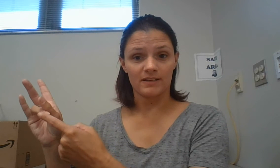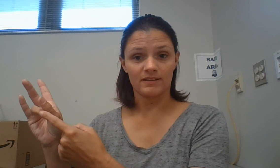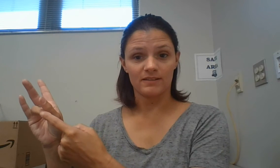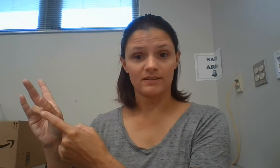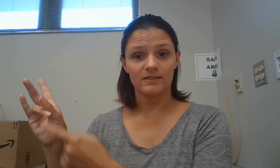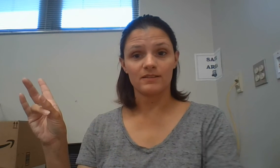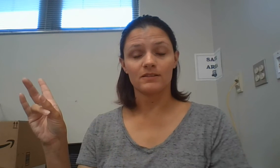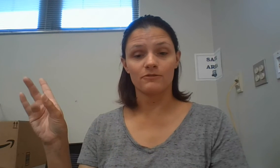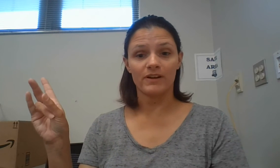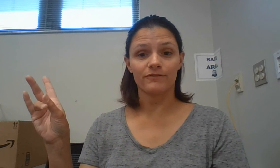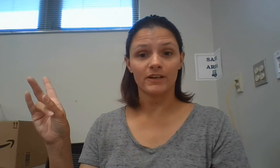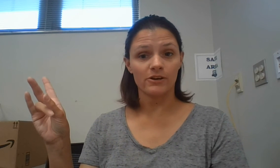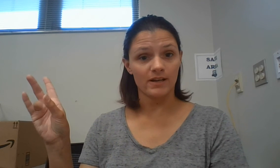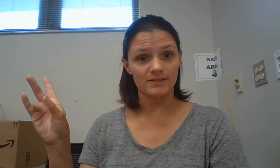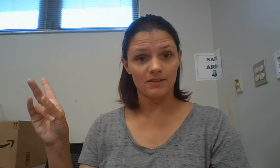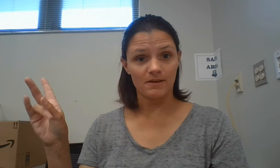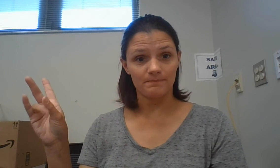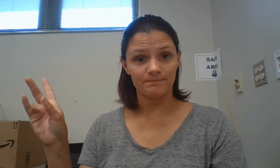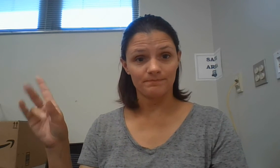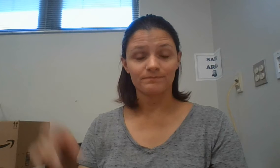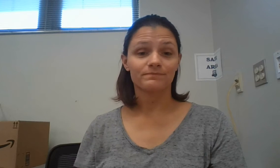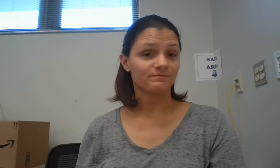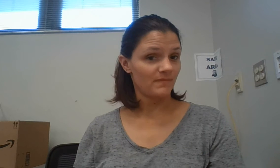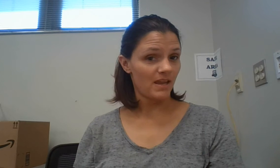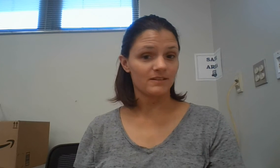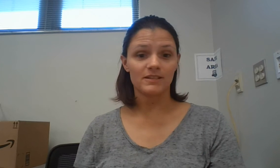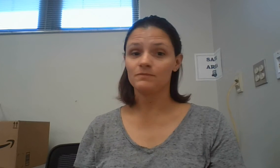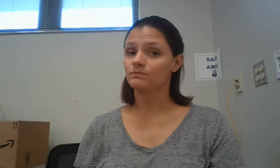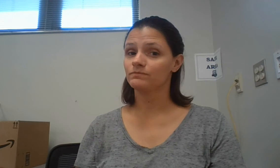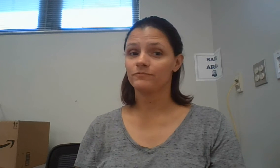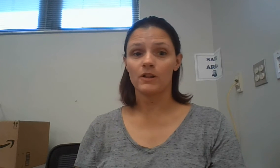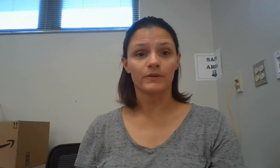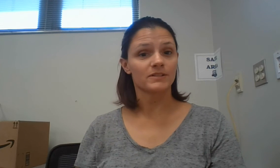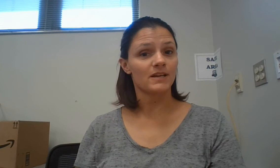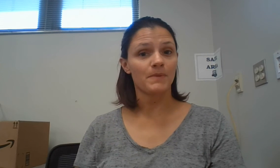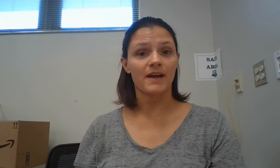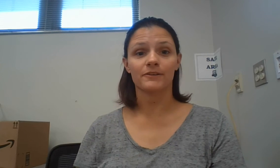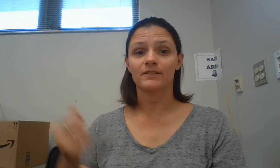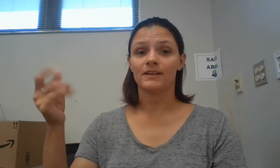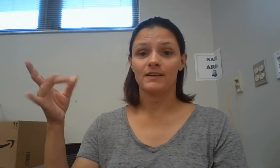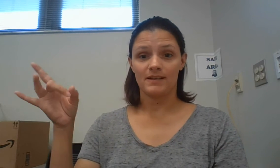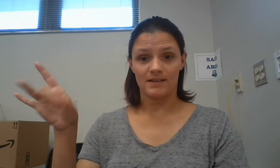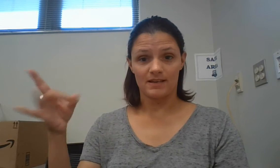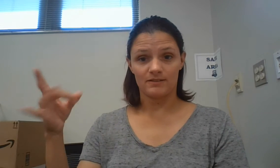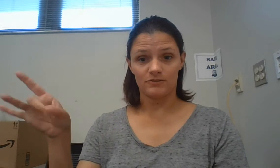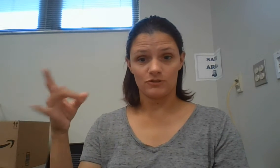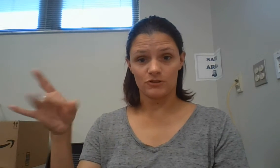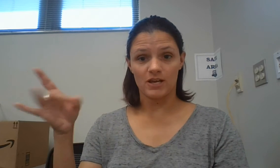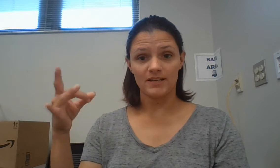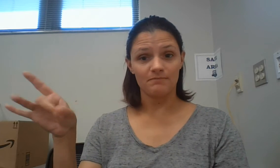the ring finger against the thumb. 18, following the same pattern. Shake it.